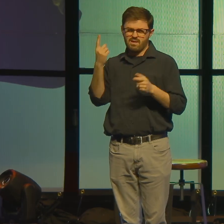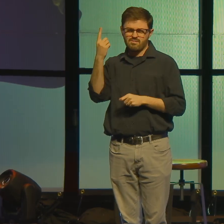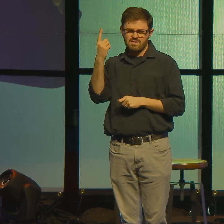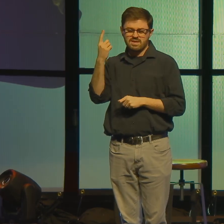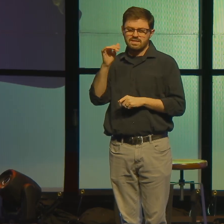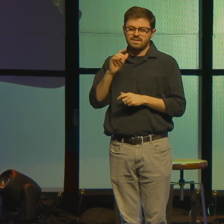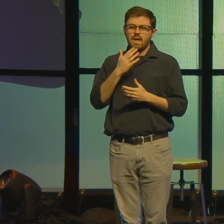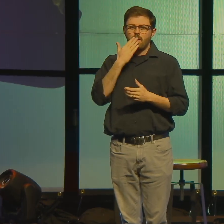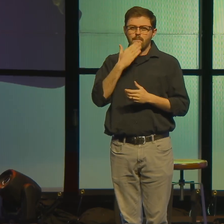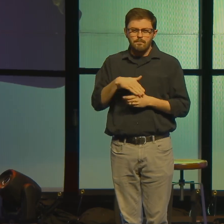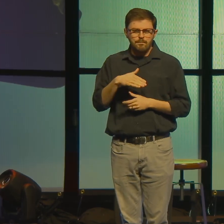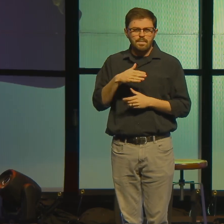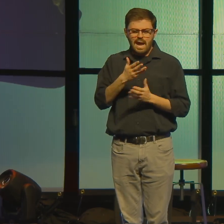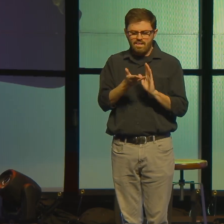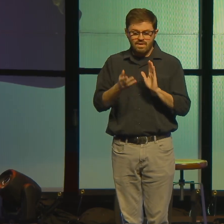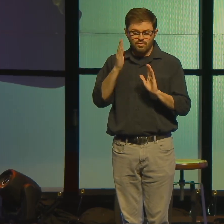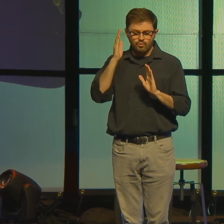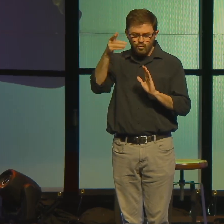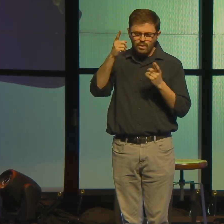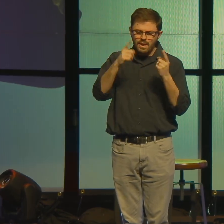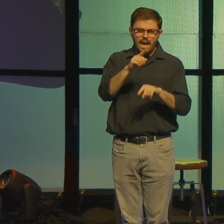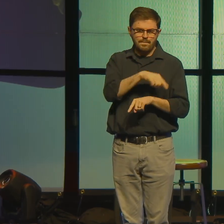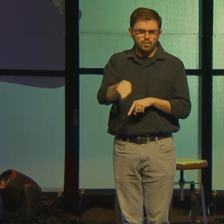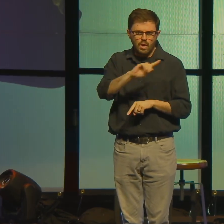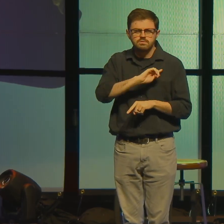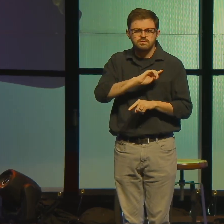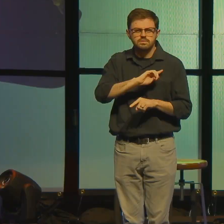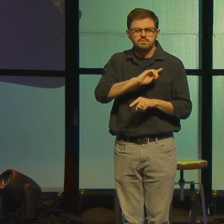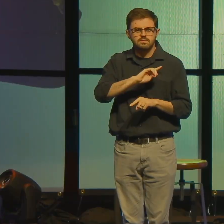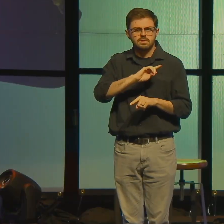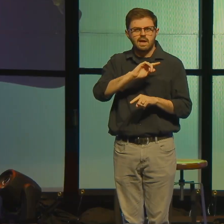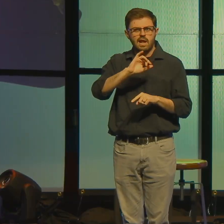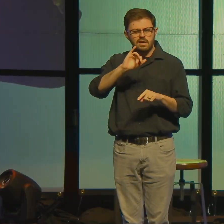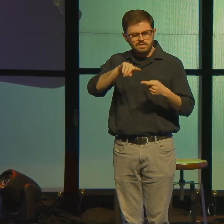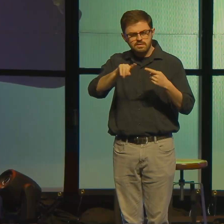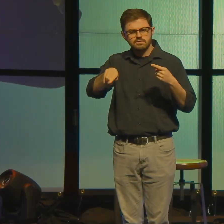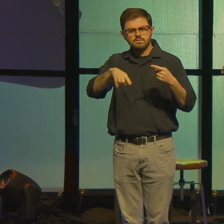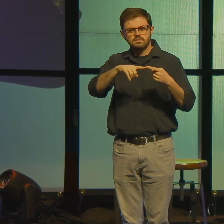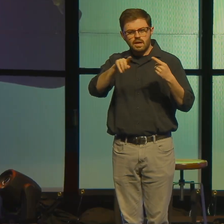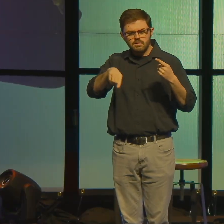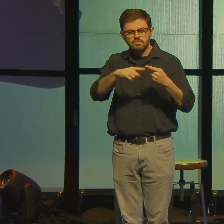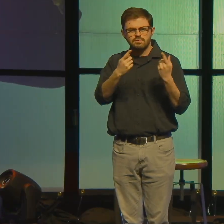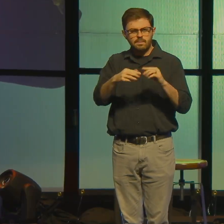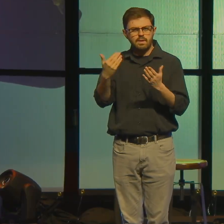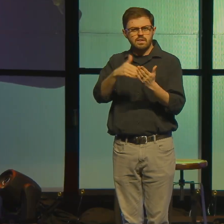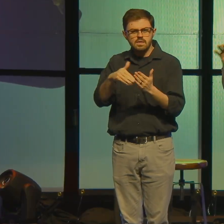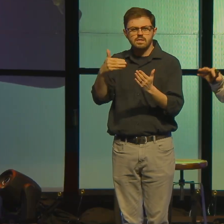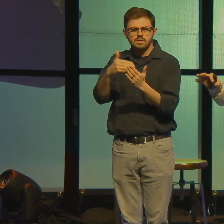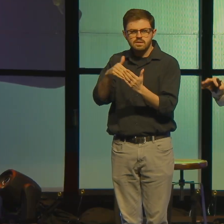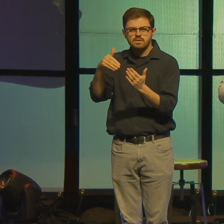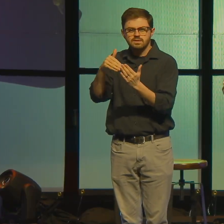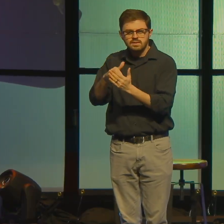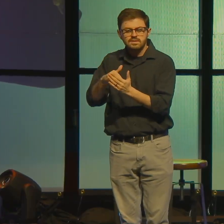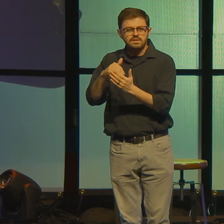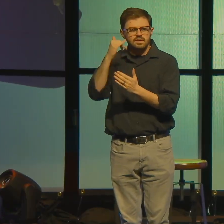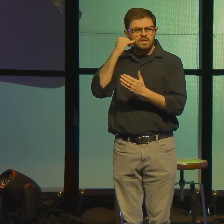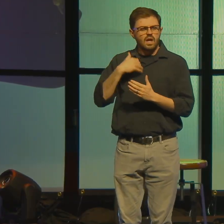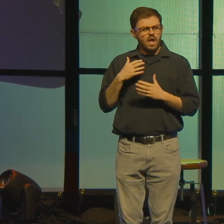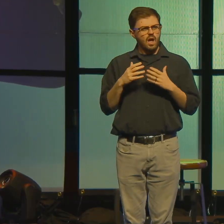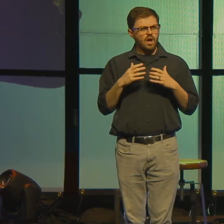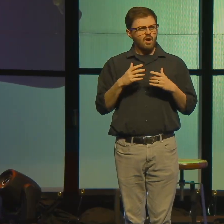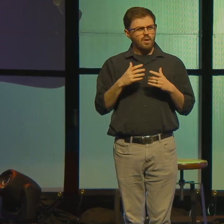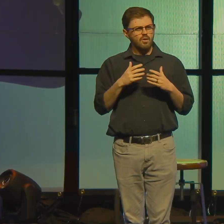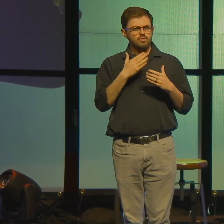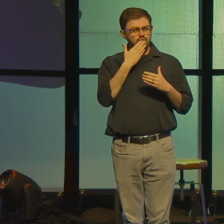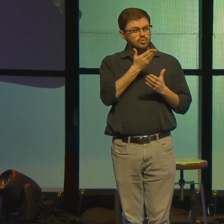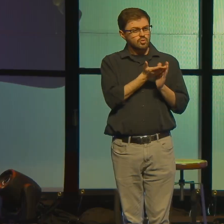things are going to happen to us, and that cycle repeats. We start to feel good, things are happening, I'm doing the right thing. You don't change anything, and all of a sudden something bad